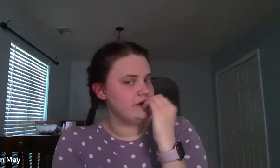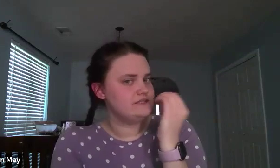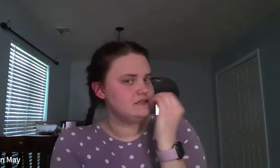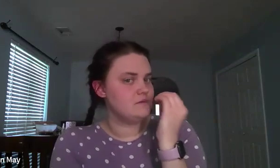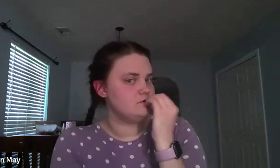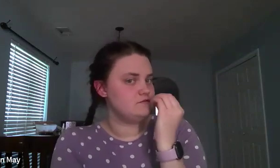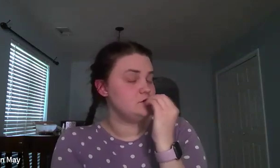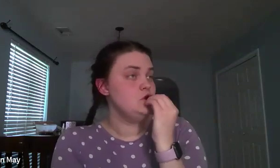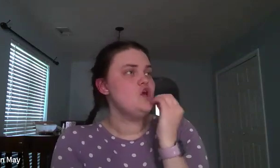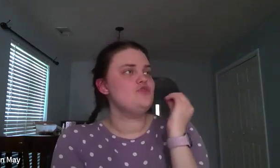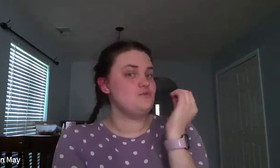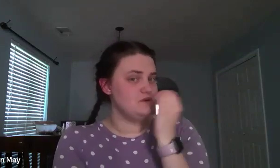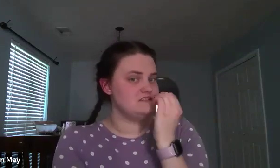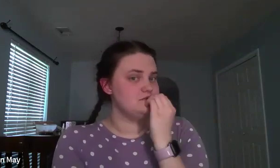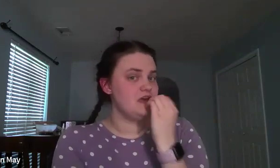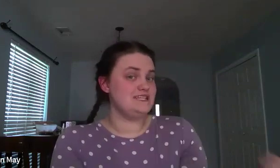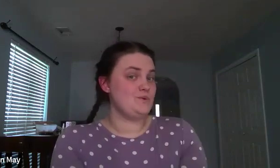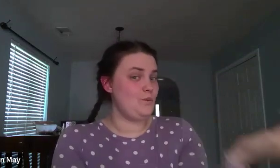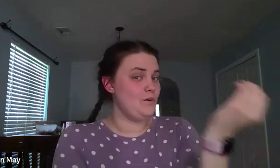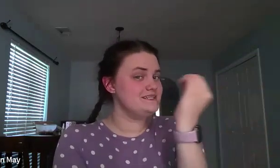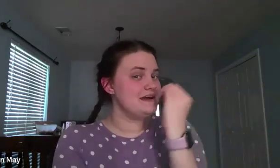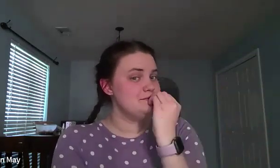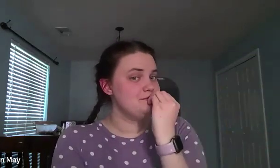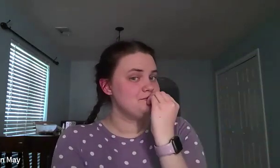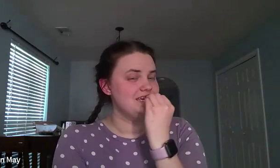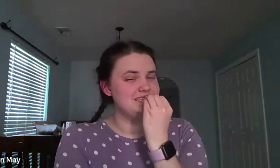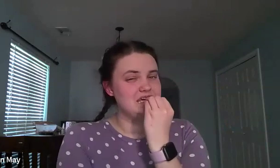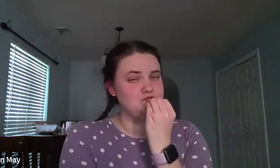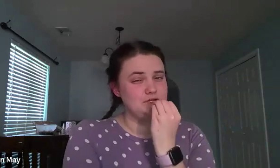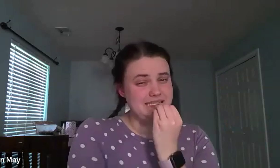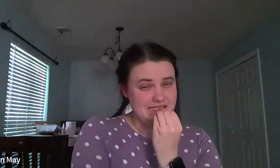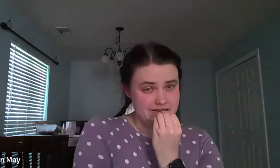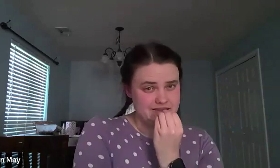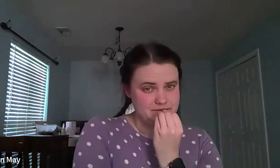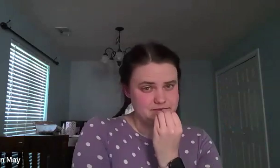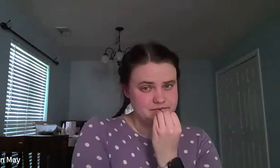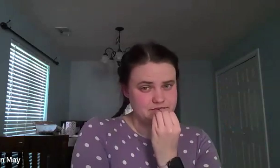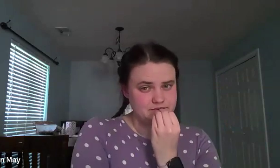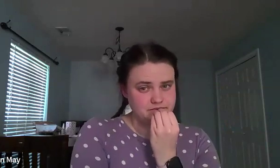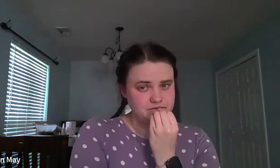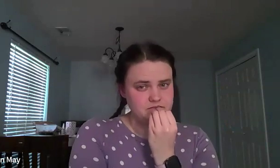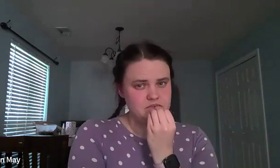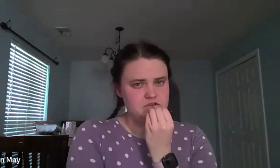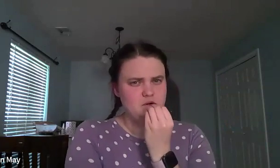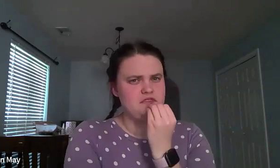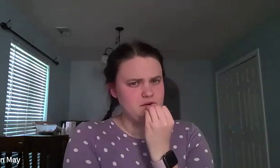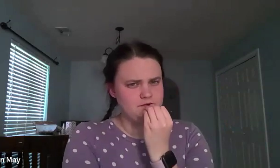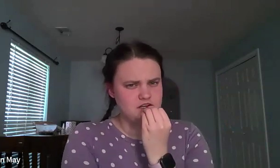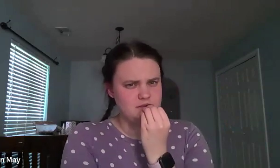twice, for food. The reason for that is one time is the sign for eat. So I think I've talked about